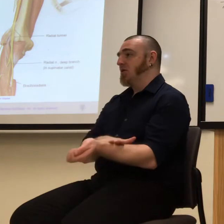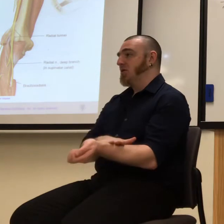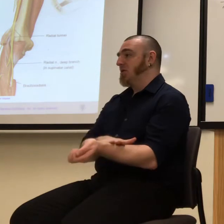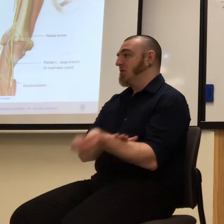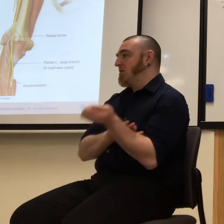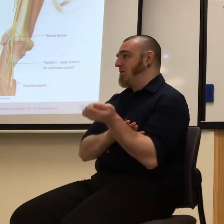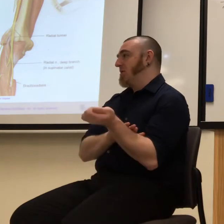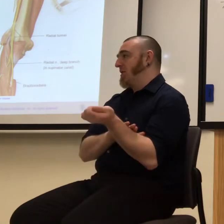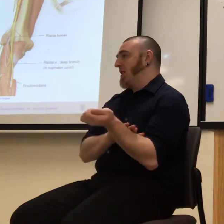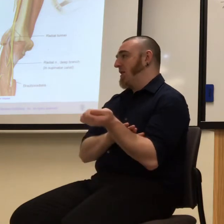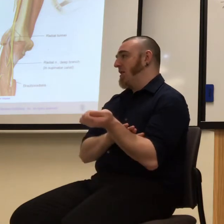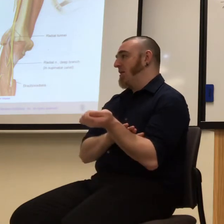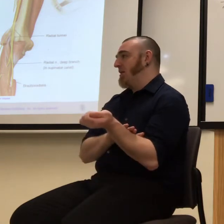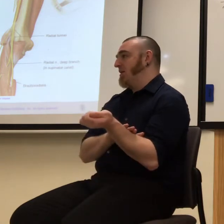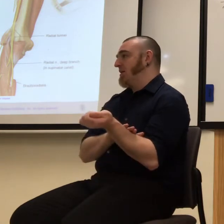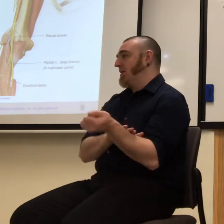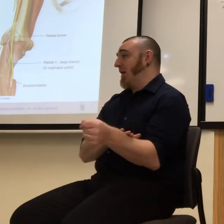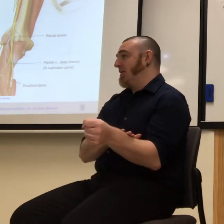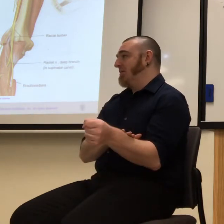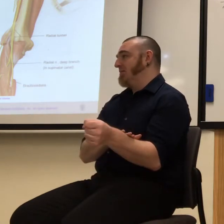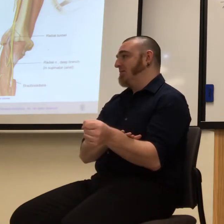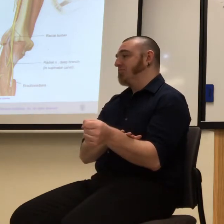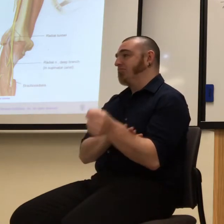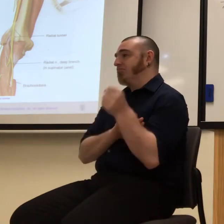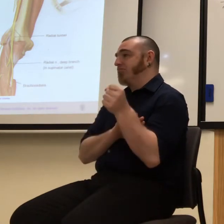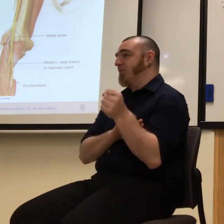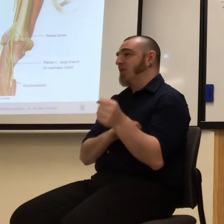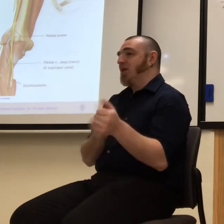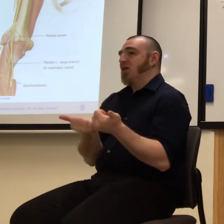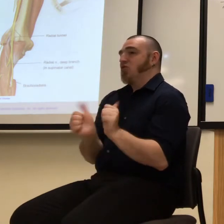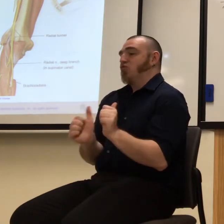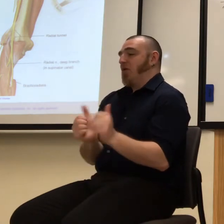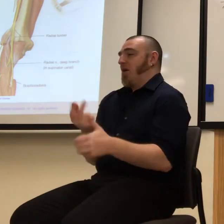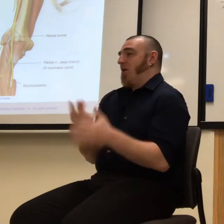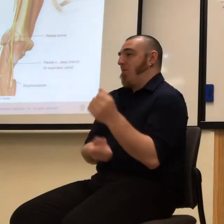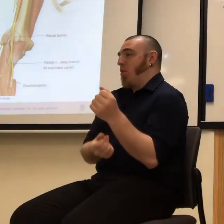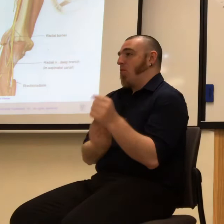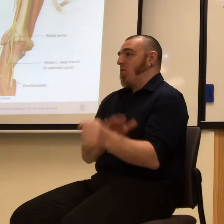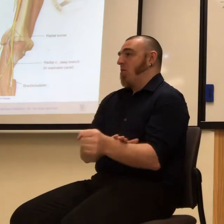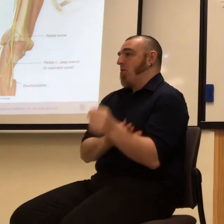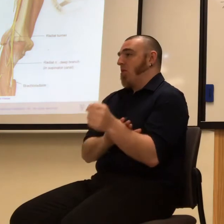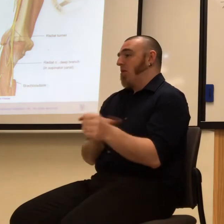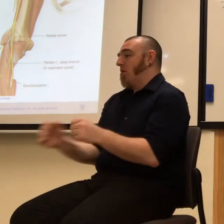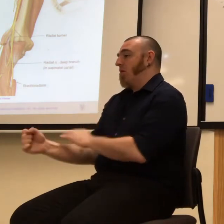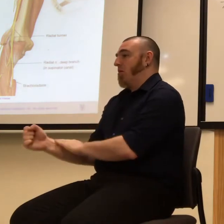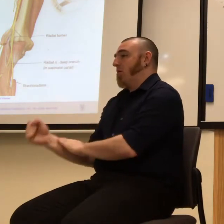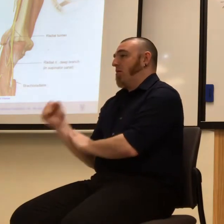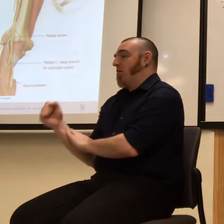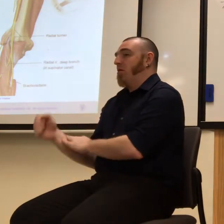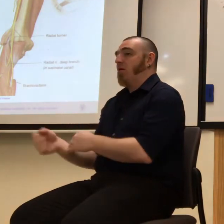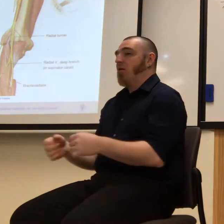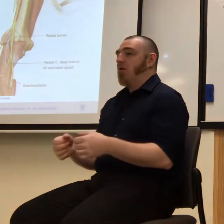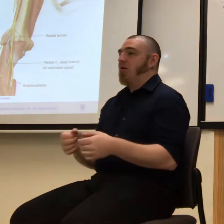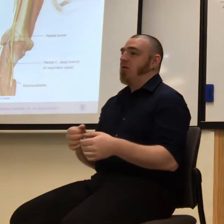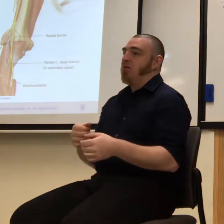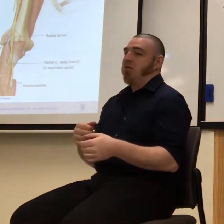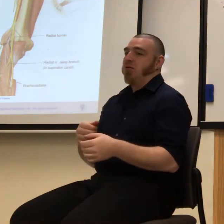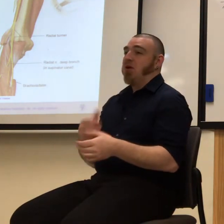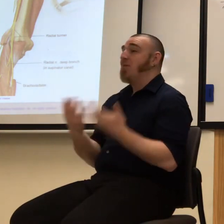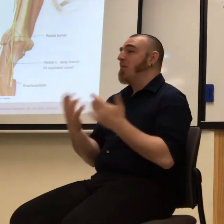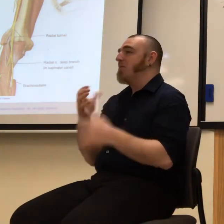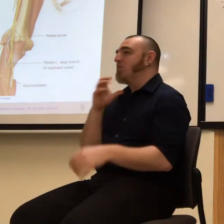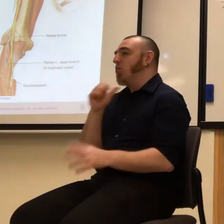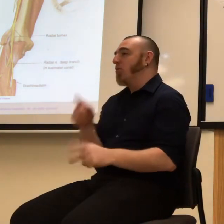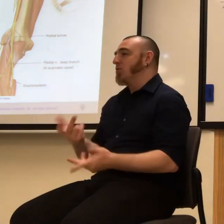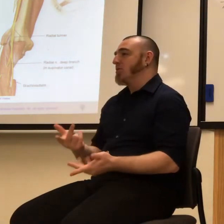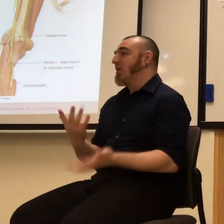you fight them and see how strong they are. And try on both sides, okay? Because maybe they're kind of, you know, maybe it's an elderly person,